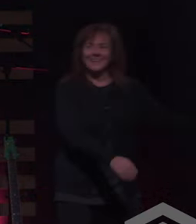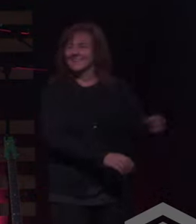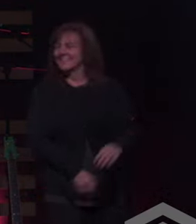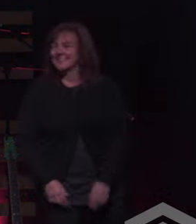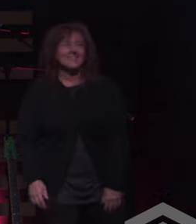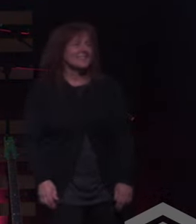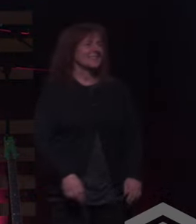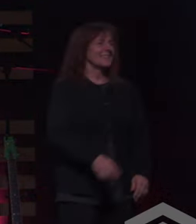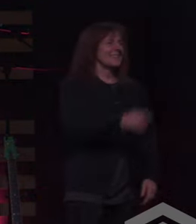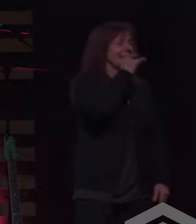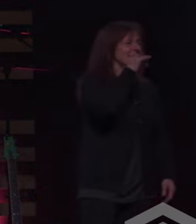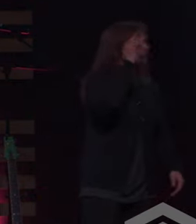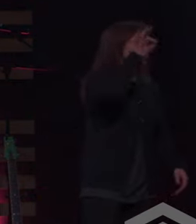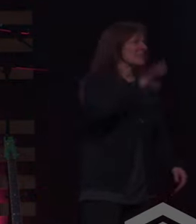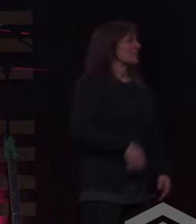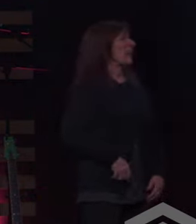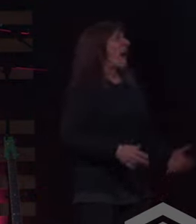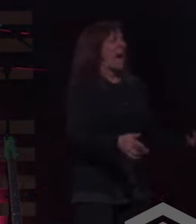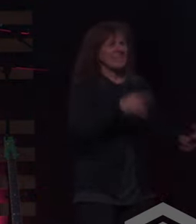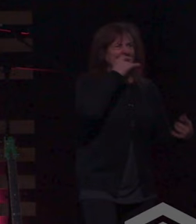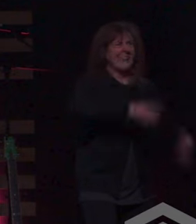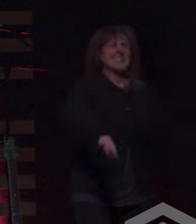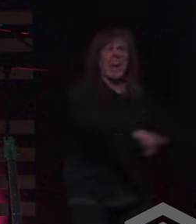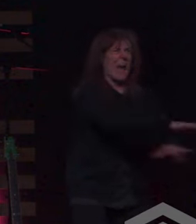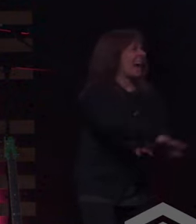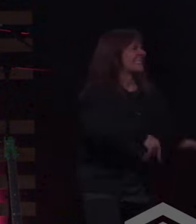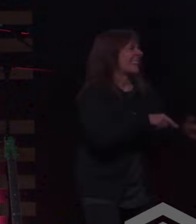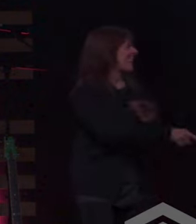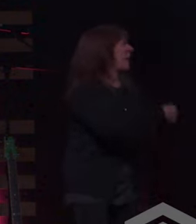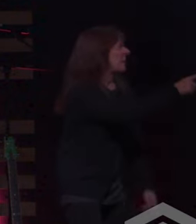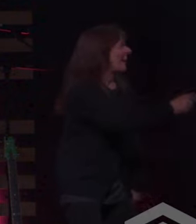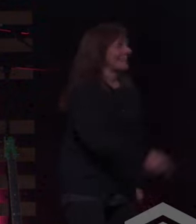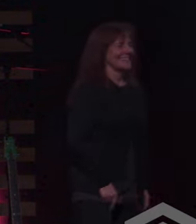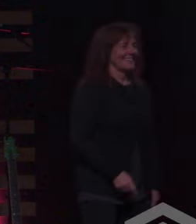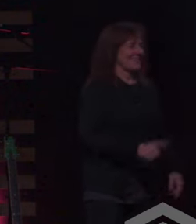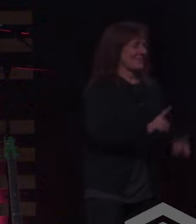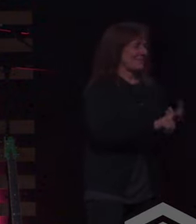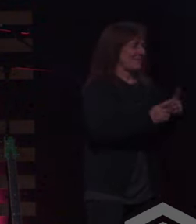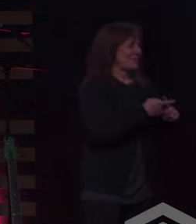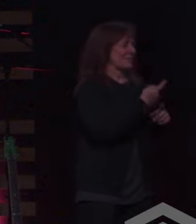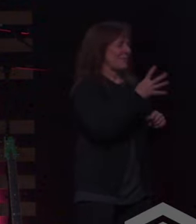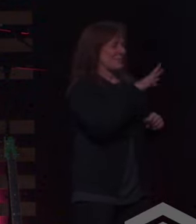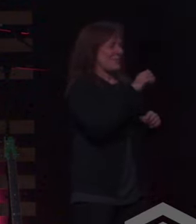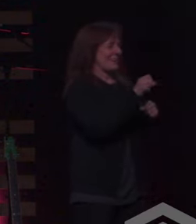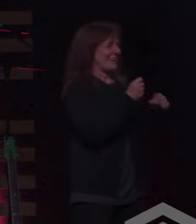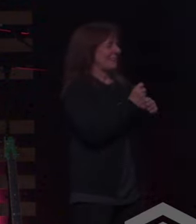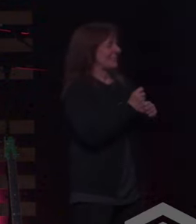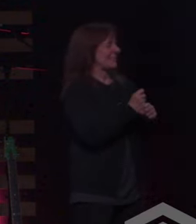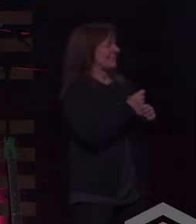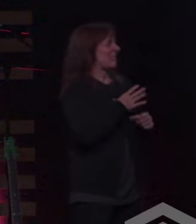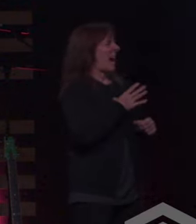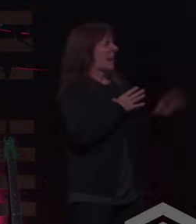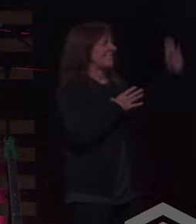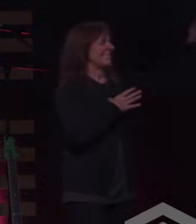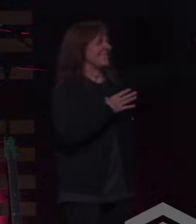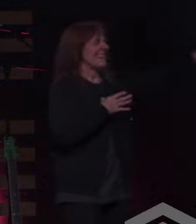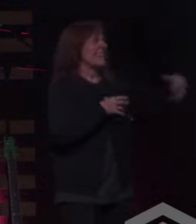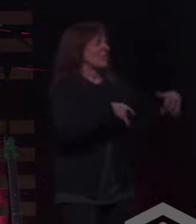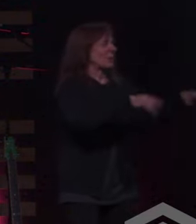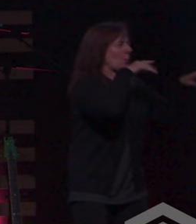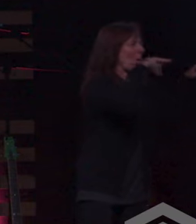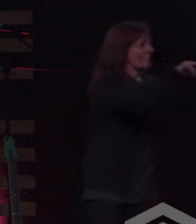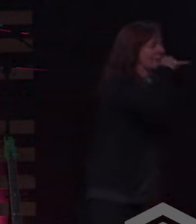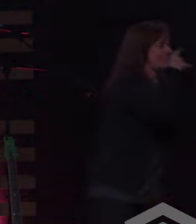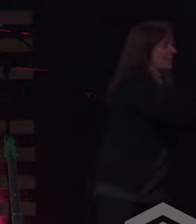our new kids pastor, is back there, and he's going to absolutely kill me. But we've been friends for like 40 years now, so he'll be fine. I want to read this